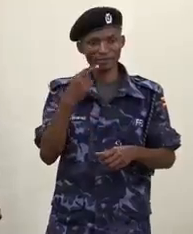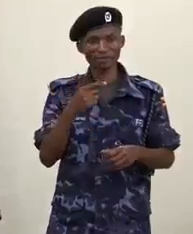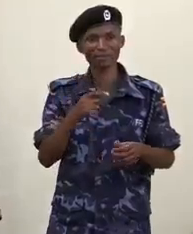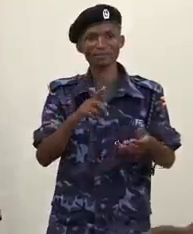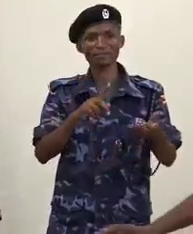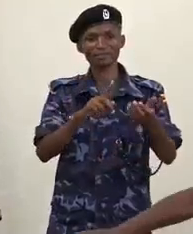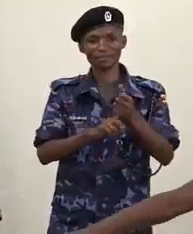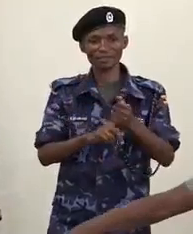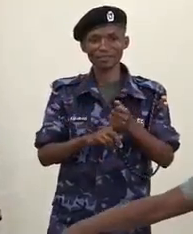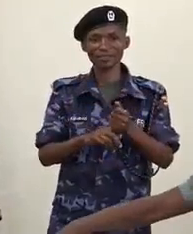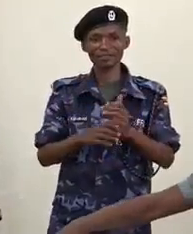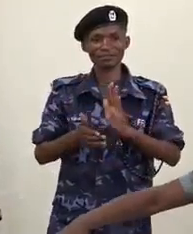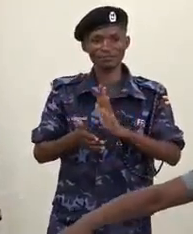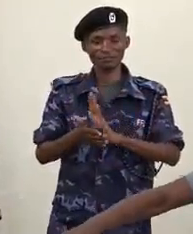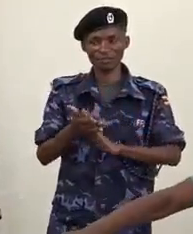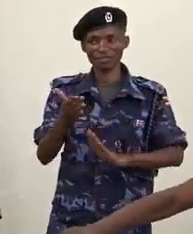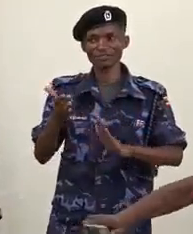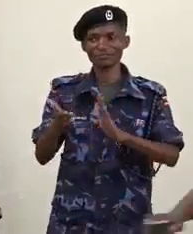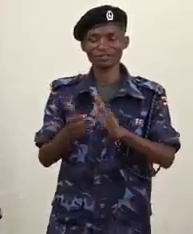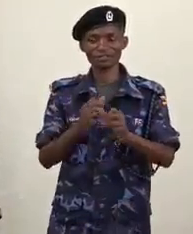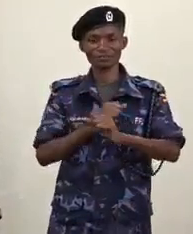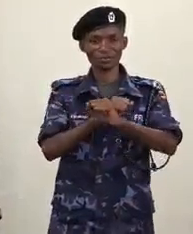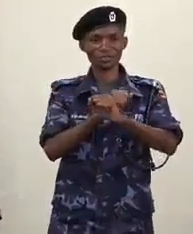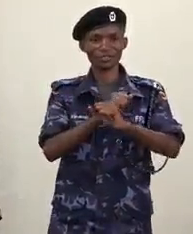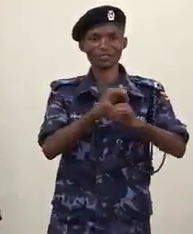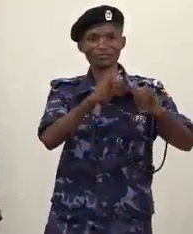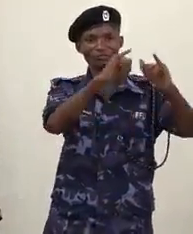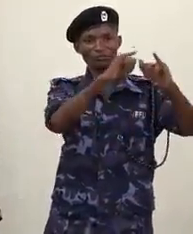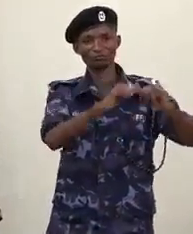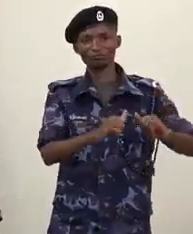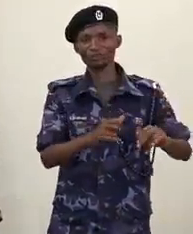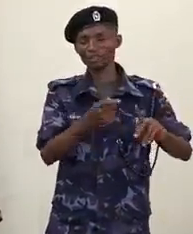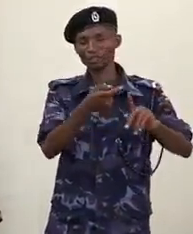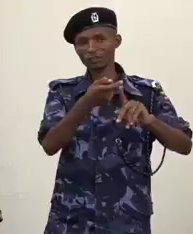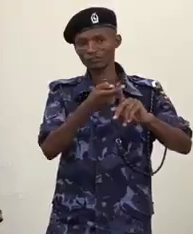she gets emergency protective shelter from